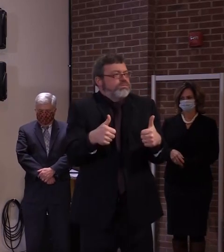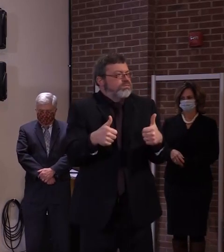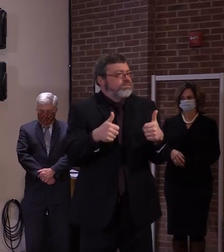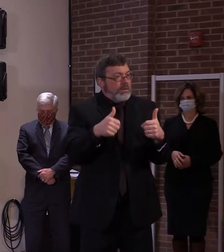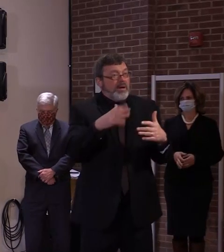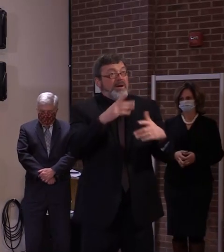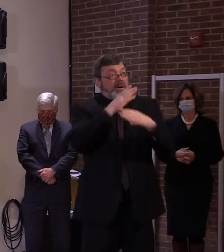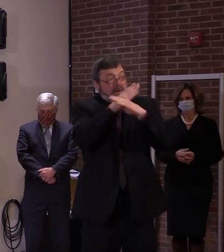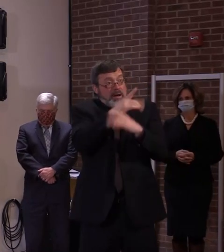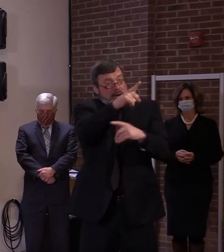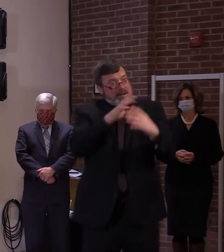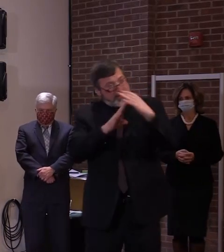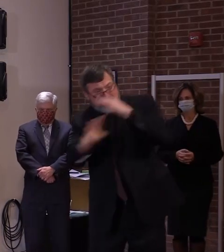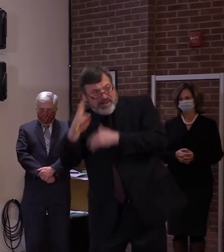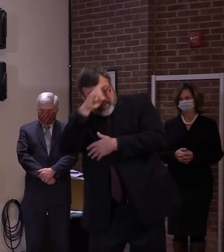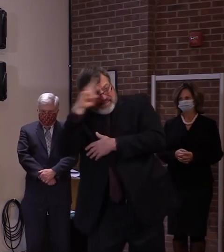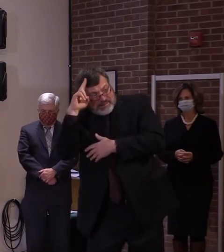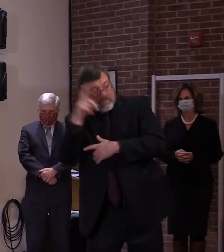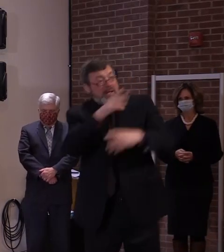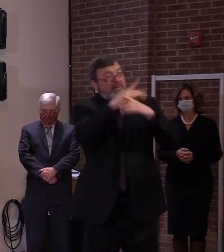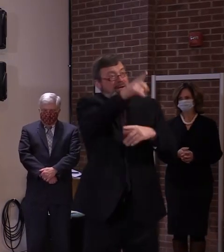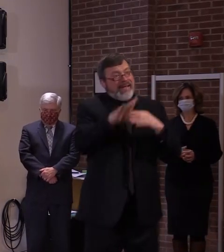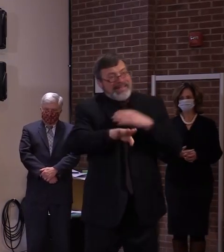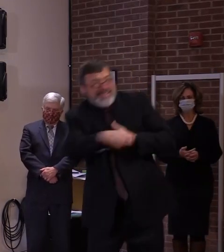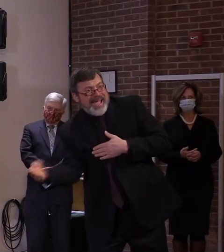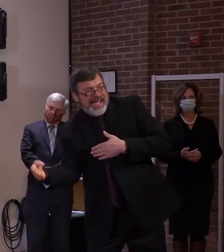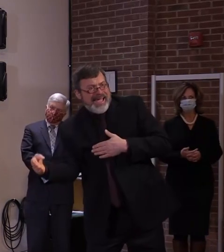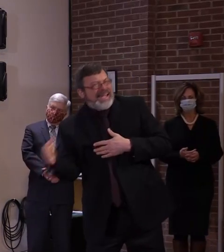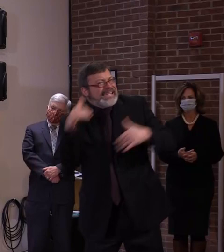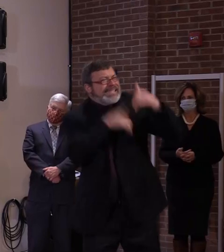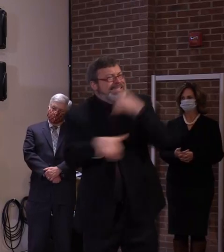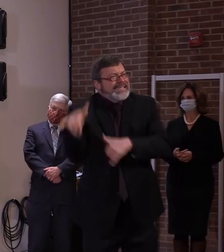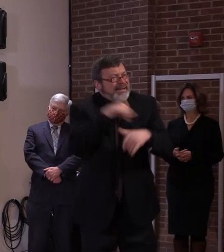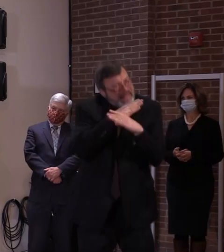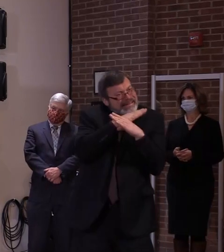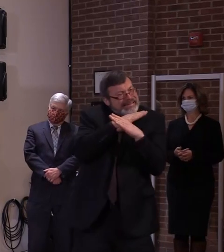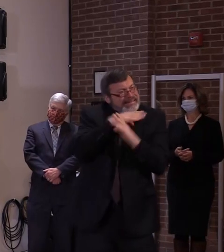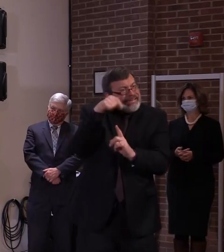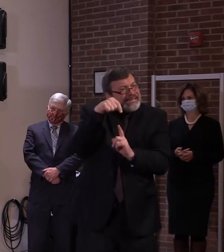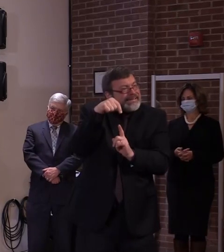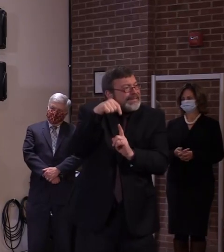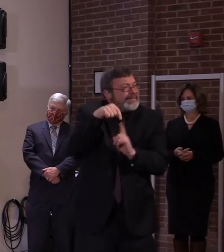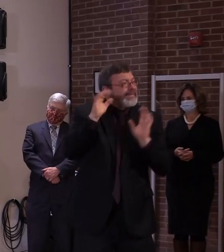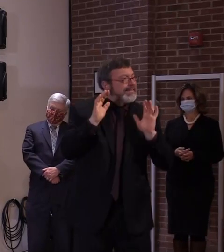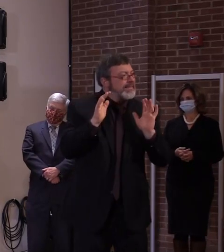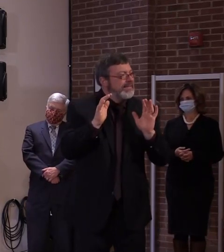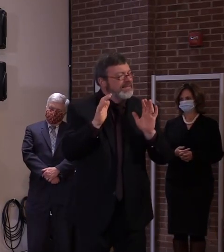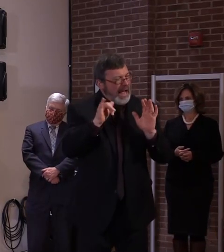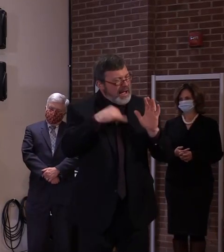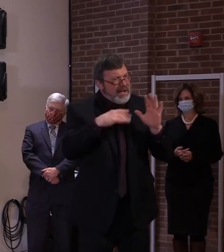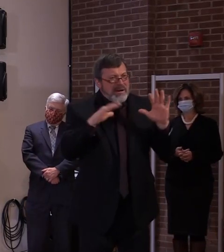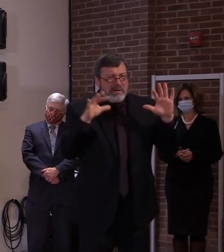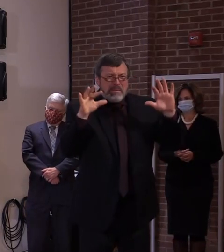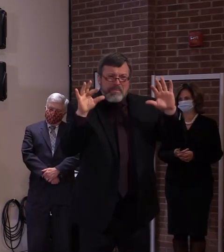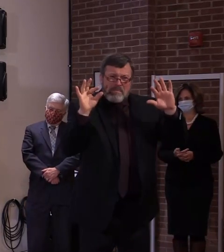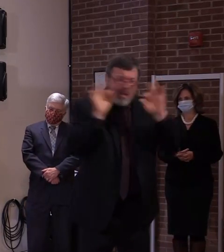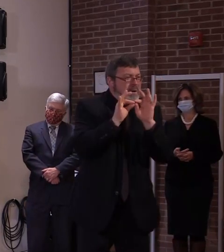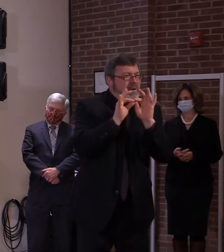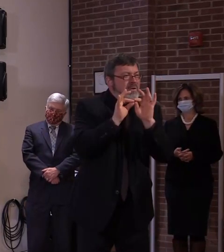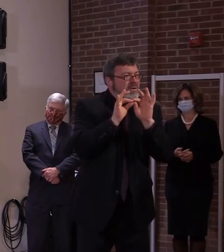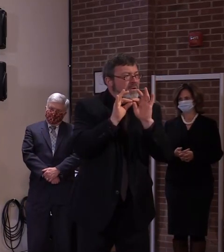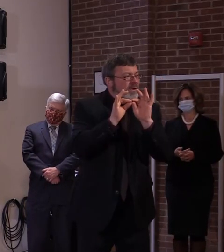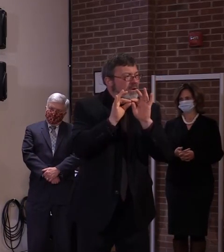effectiveness. And let me reiterate a key point. Being fully protected against these outcomes means